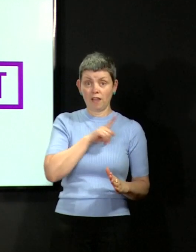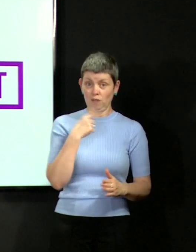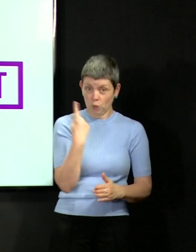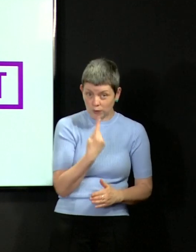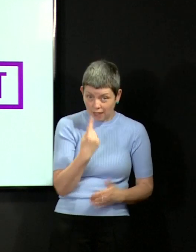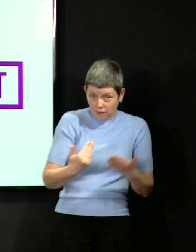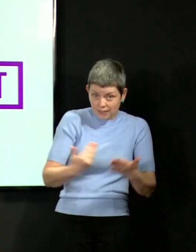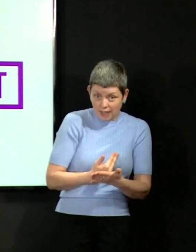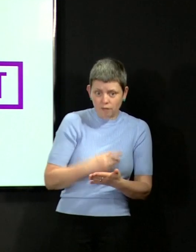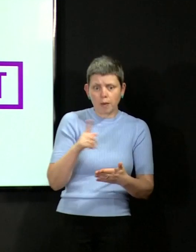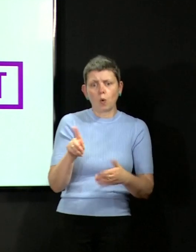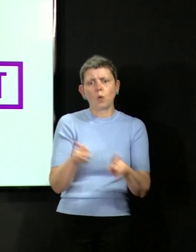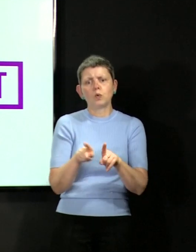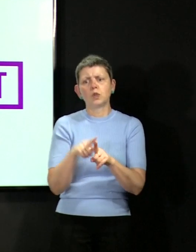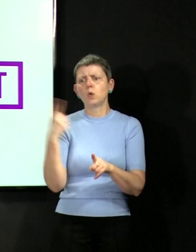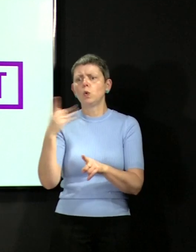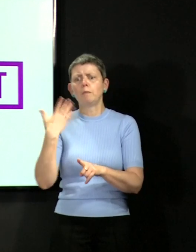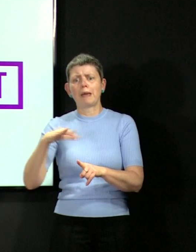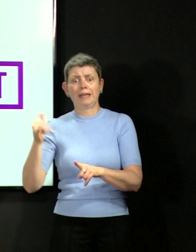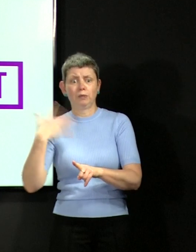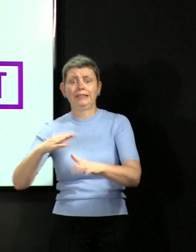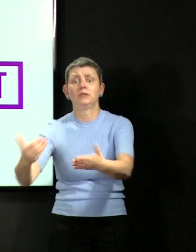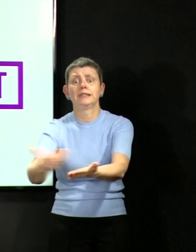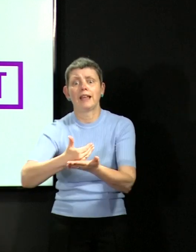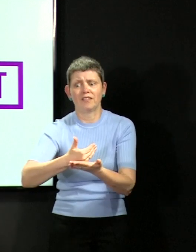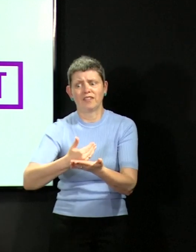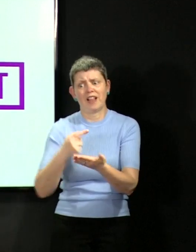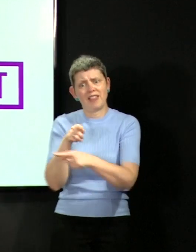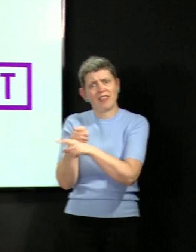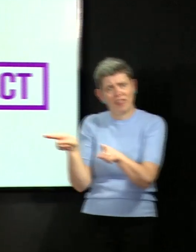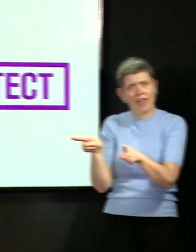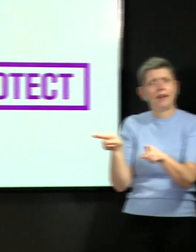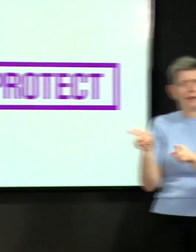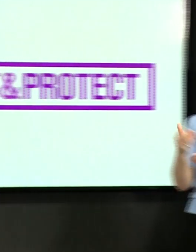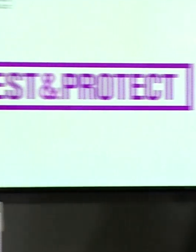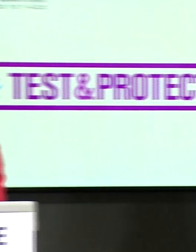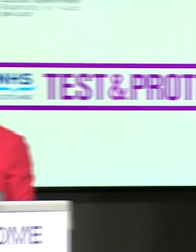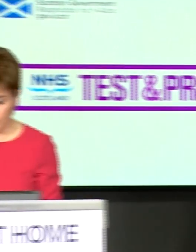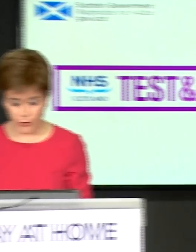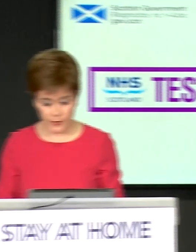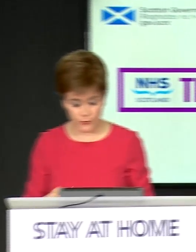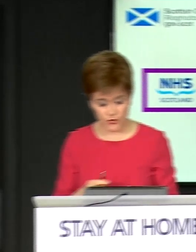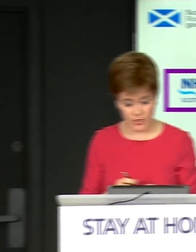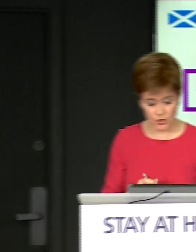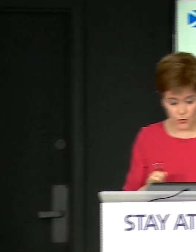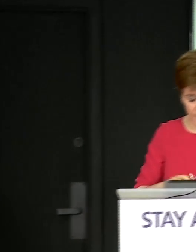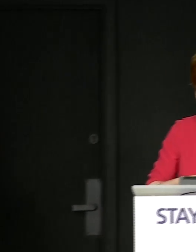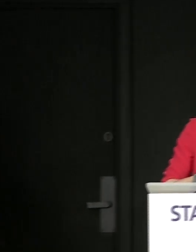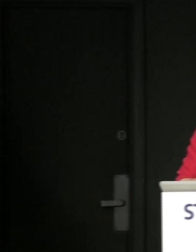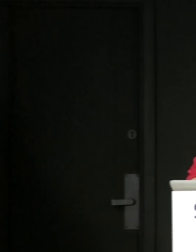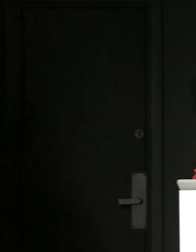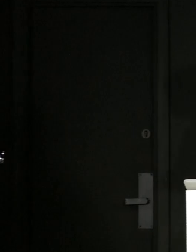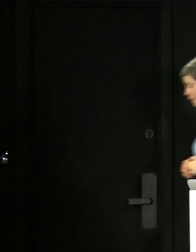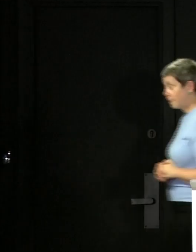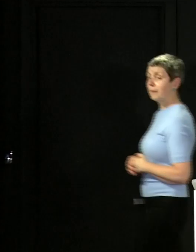to come and rescue you if you didn't perhaps follow those guidelines. First Minister. Thank you very much, Jason. We'll move on now straight to